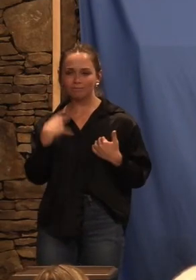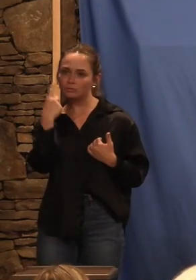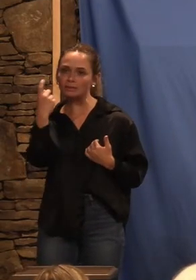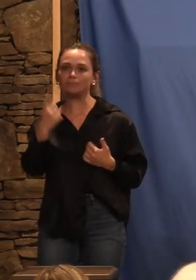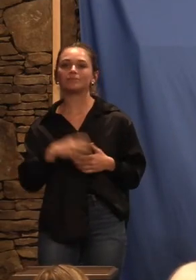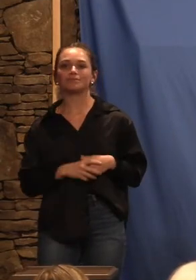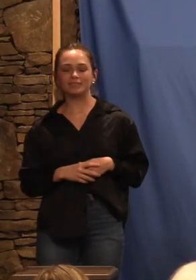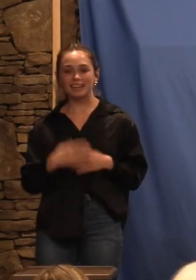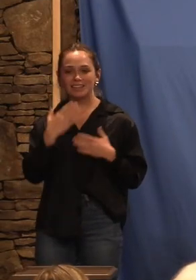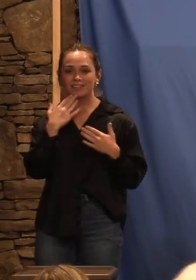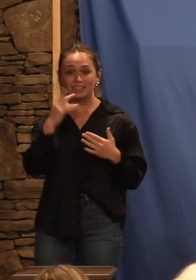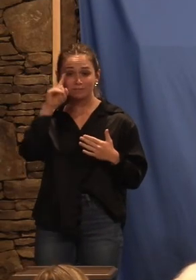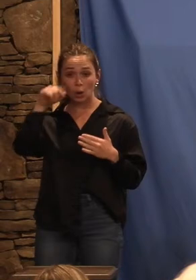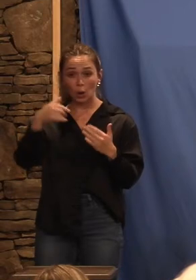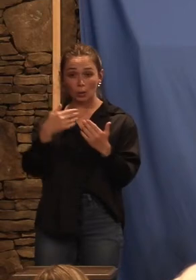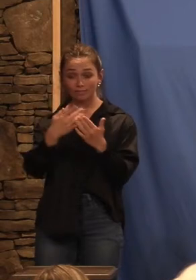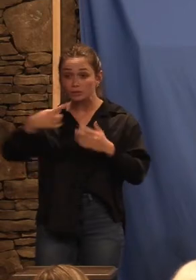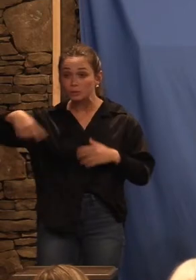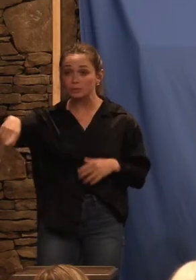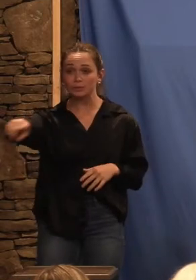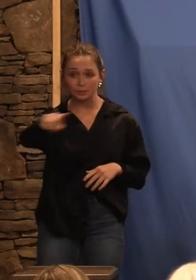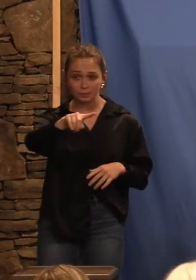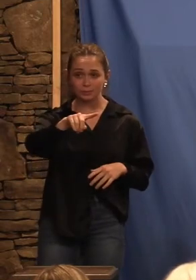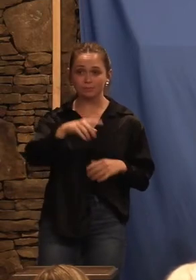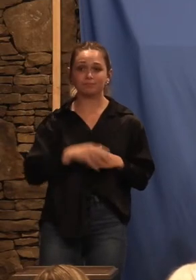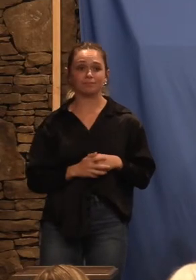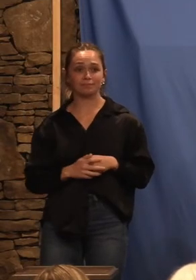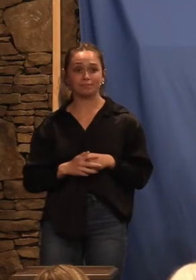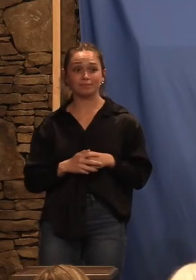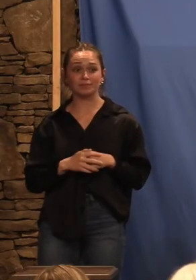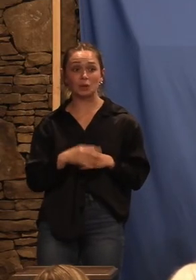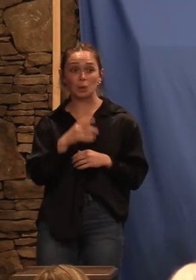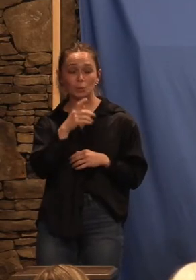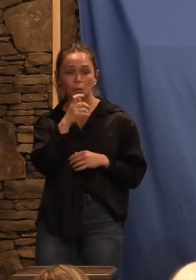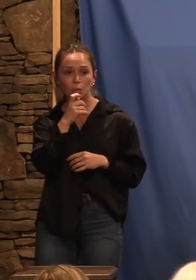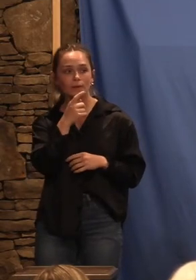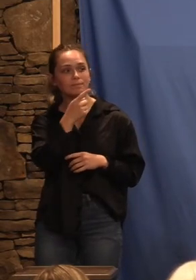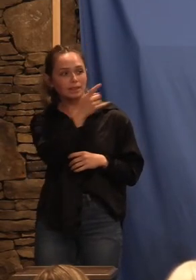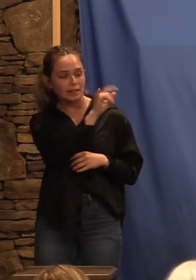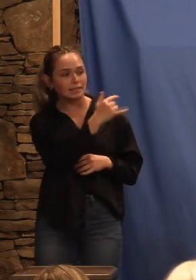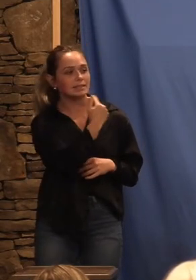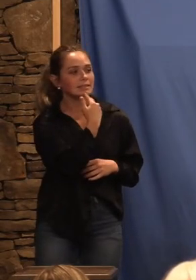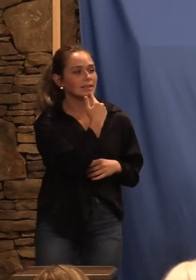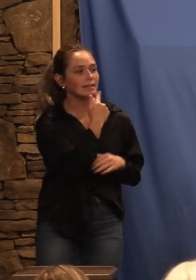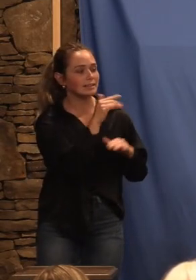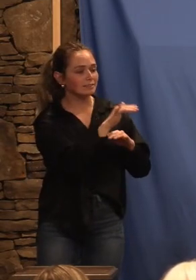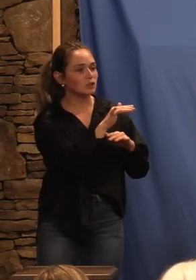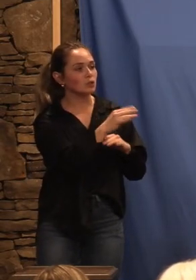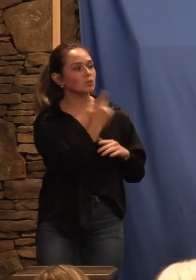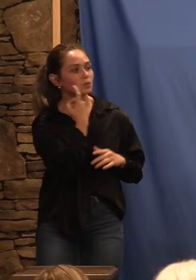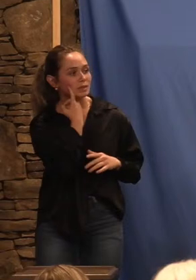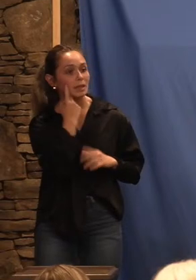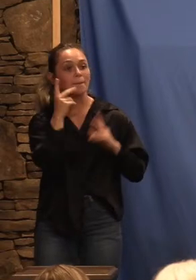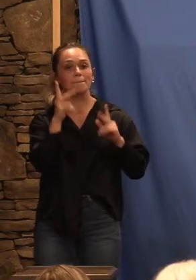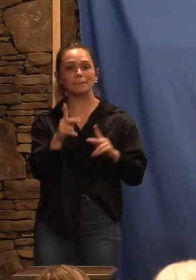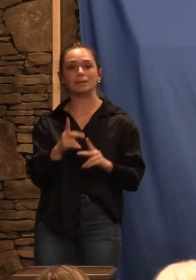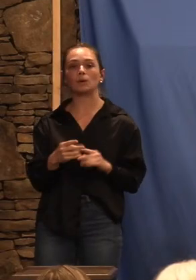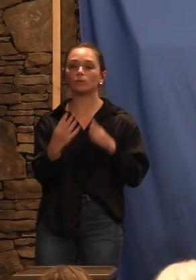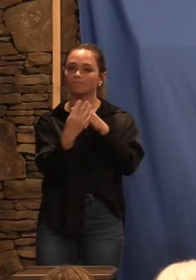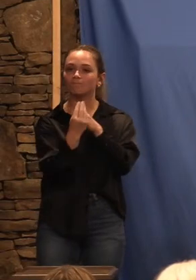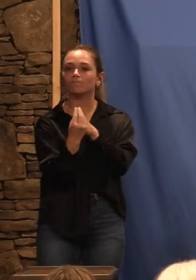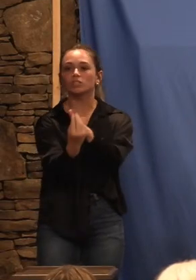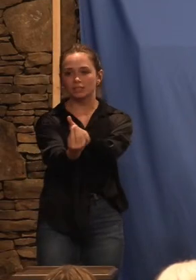And thanks to all of you who are, as Michael said this afternoon, the ones who shine the